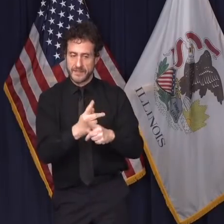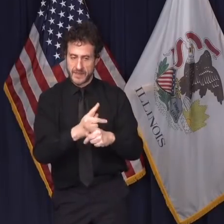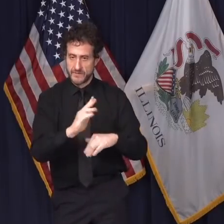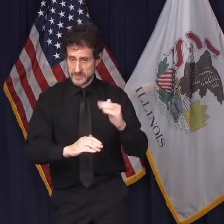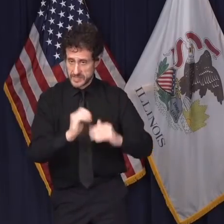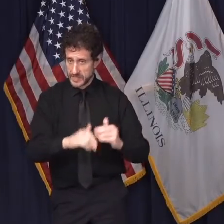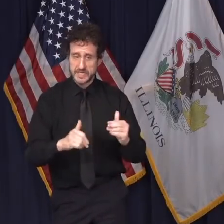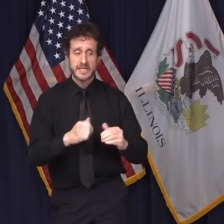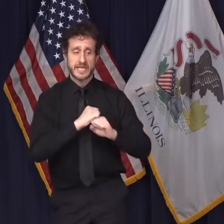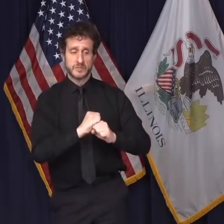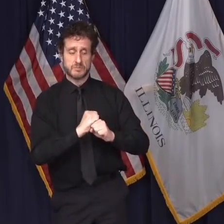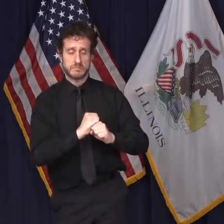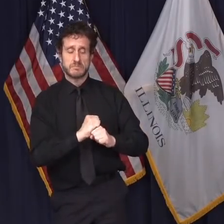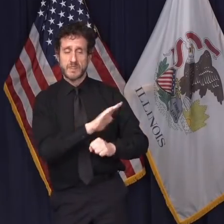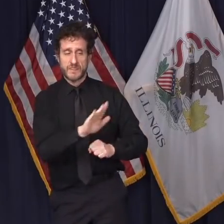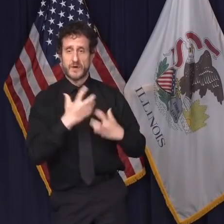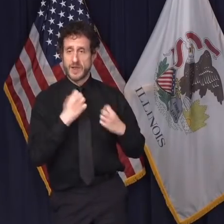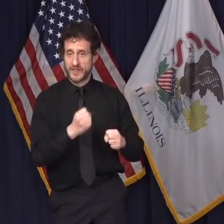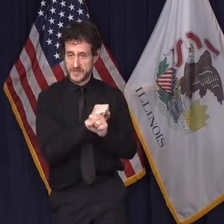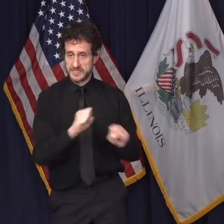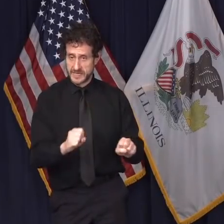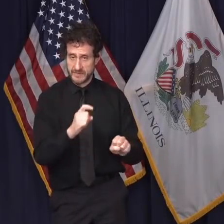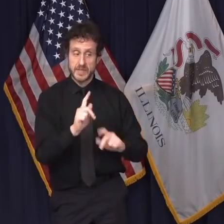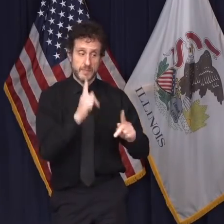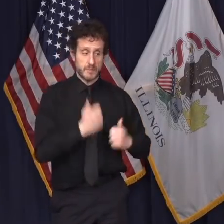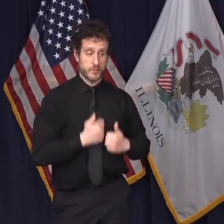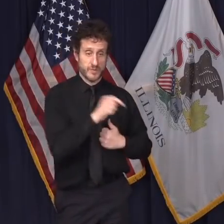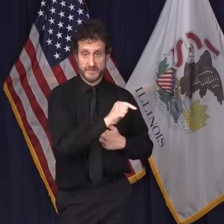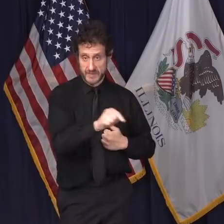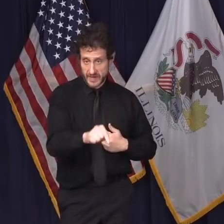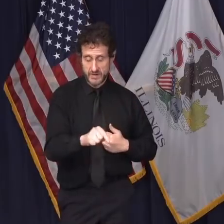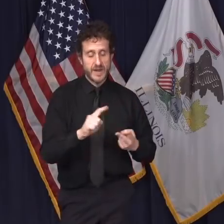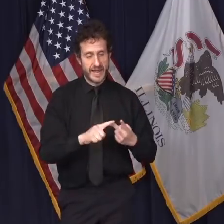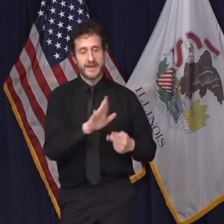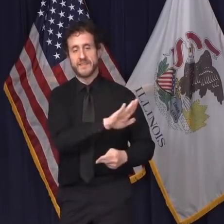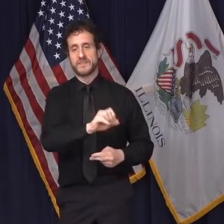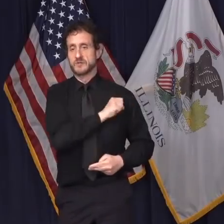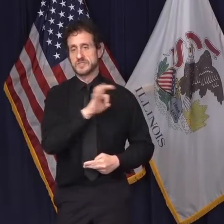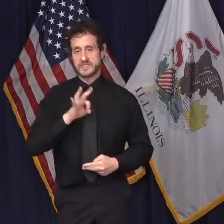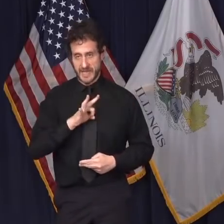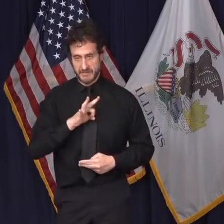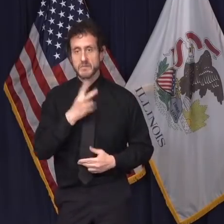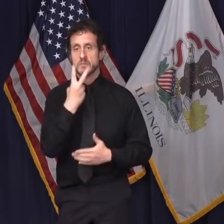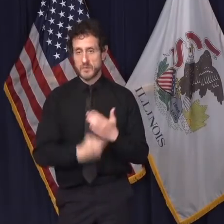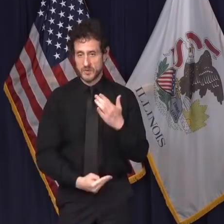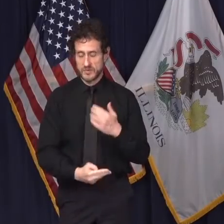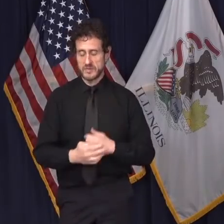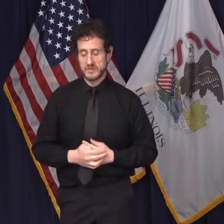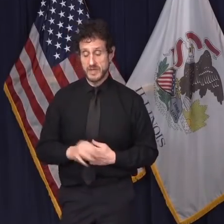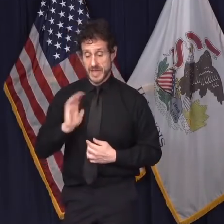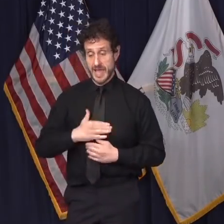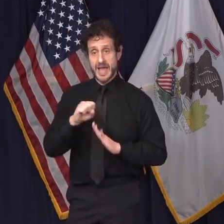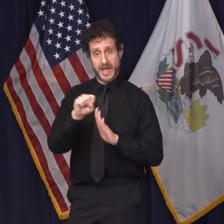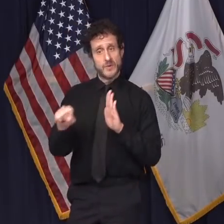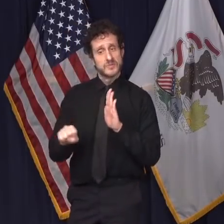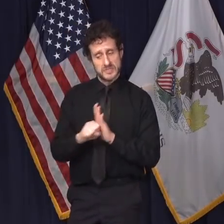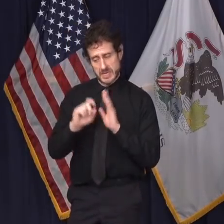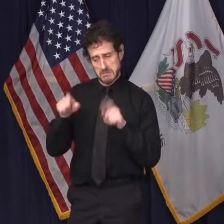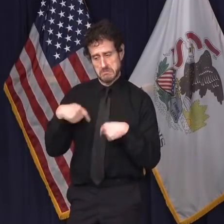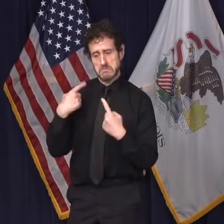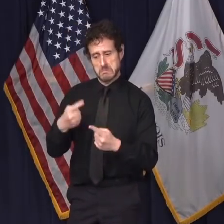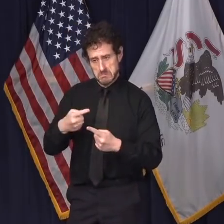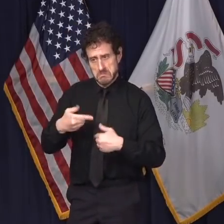of everyone therein, the residents and the staff alike. As a state, we are definitely headed in the